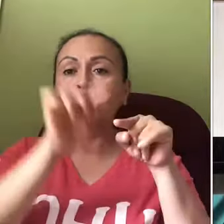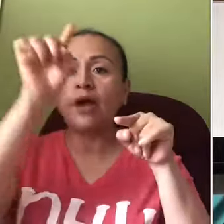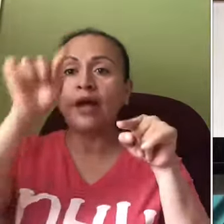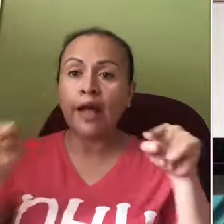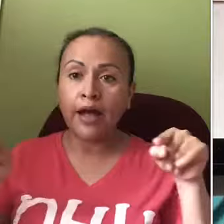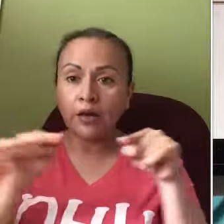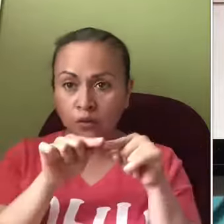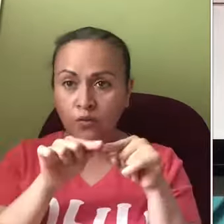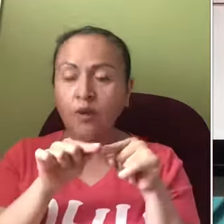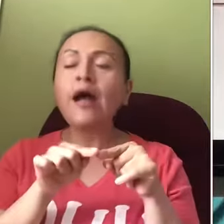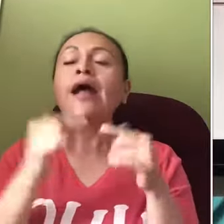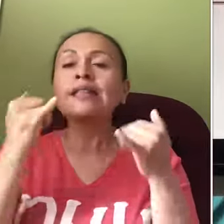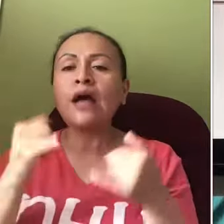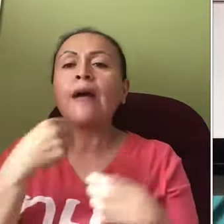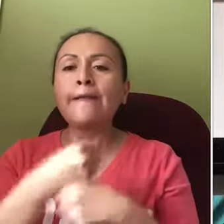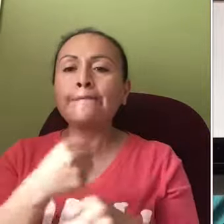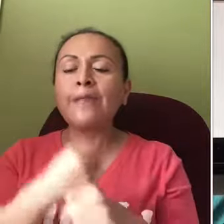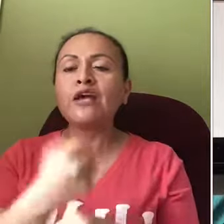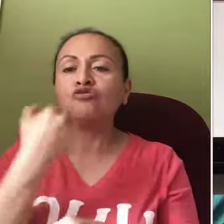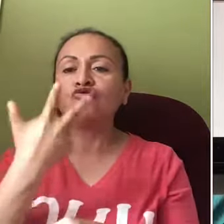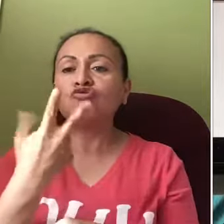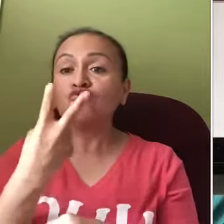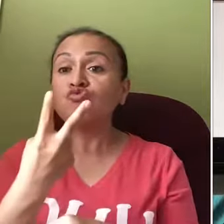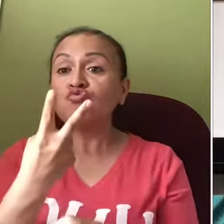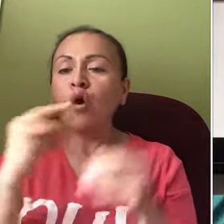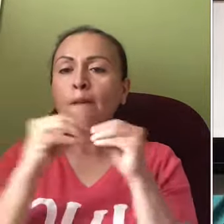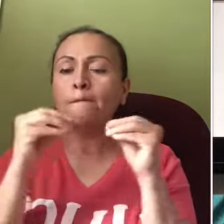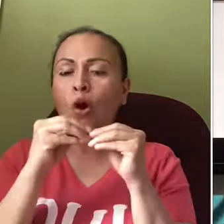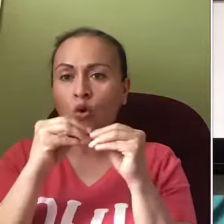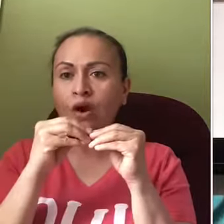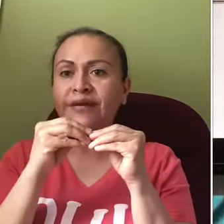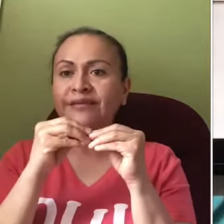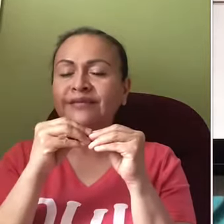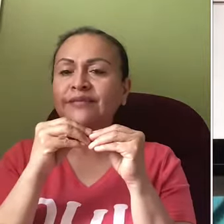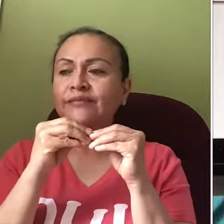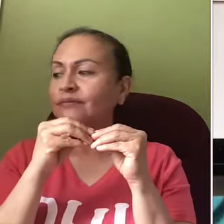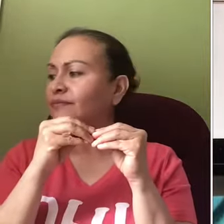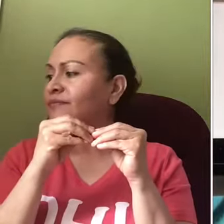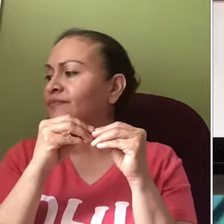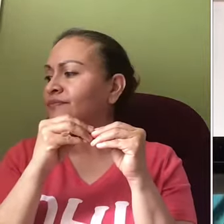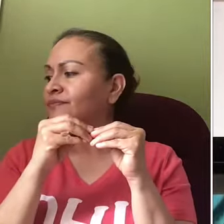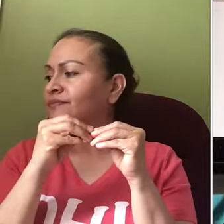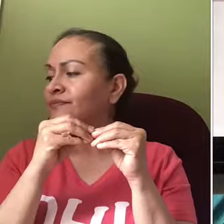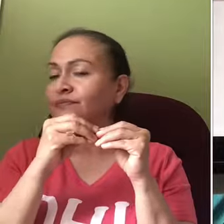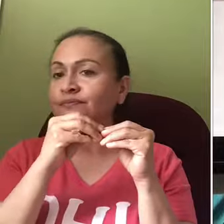degree, I have now created two more triangles. This triangle